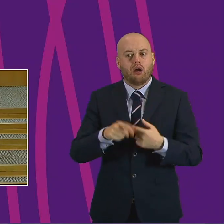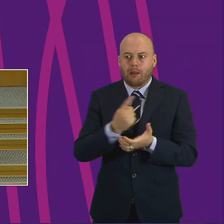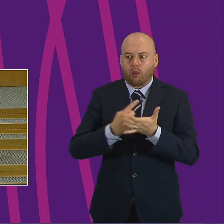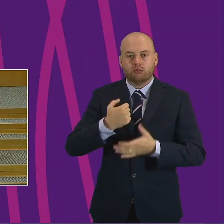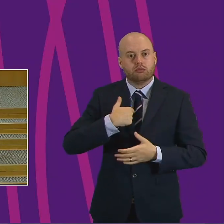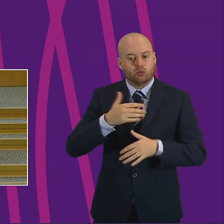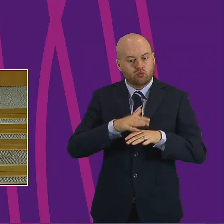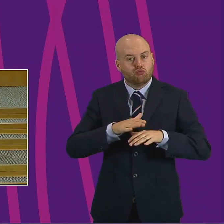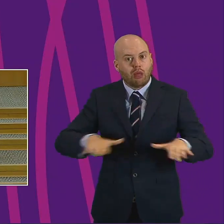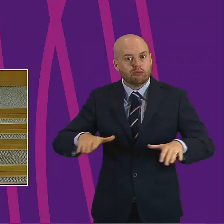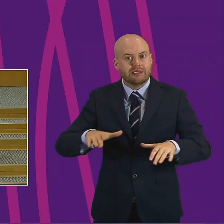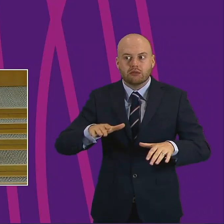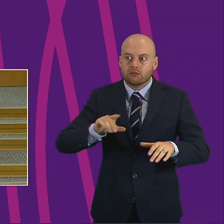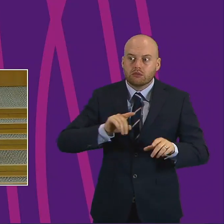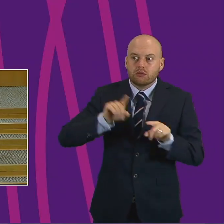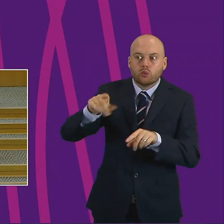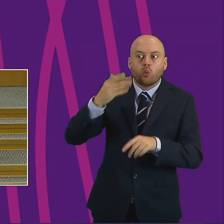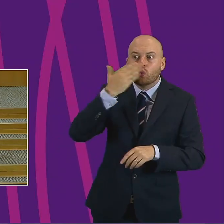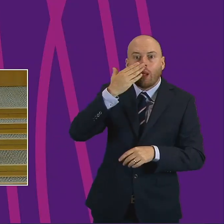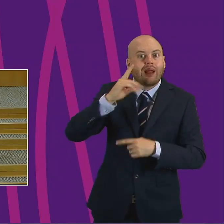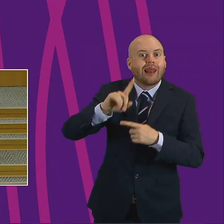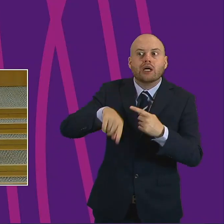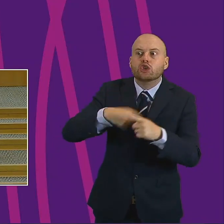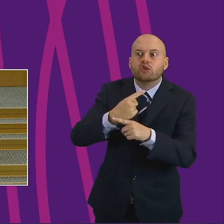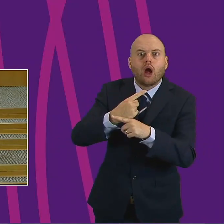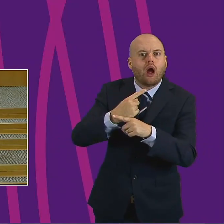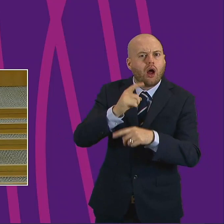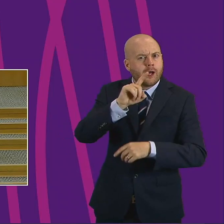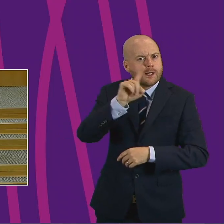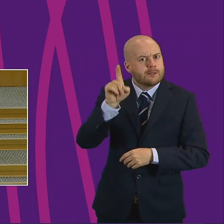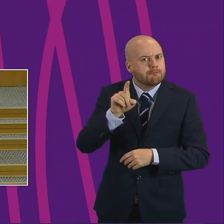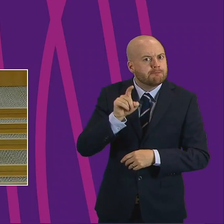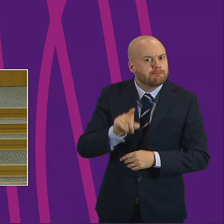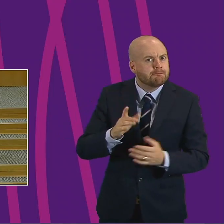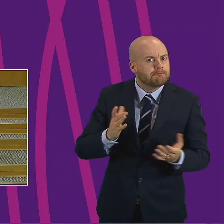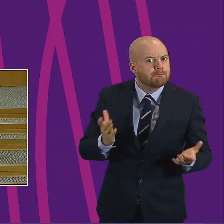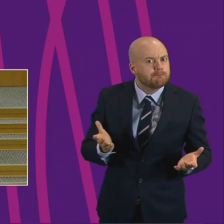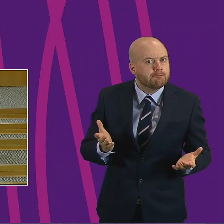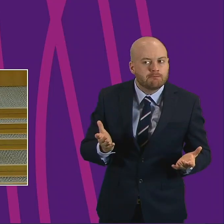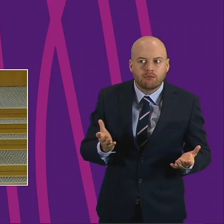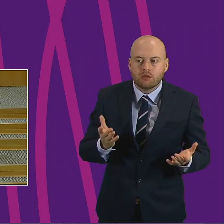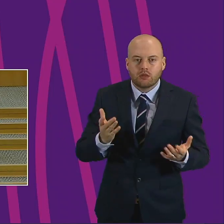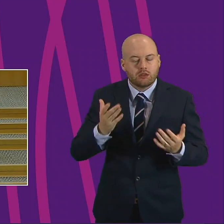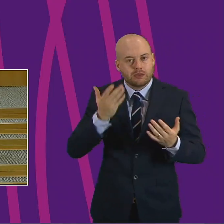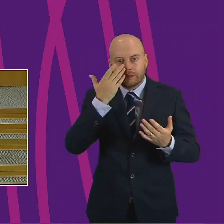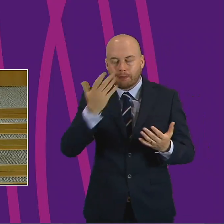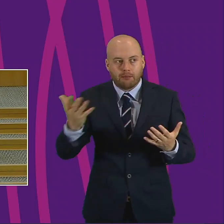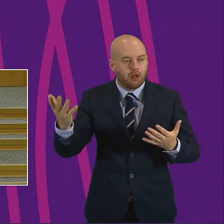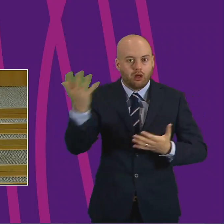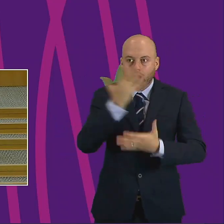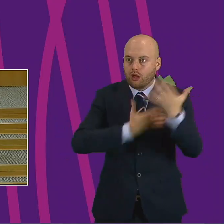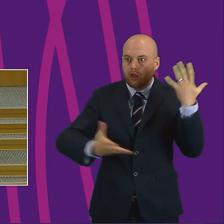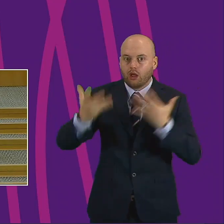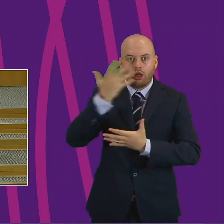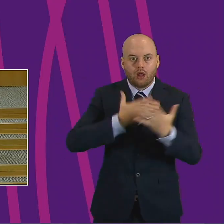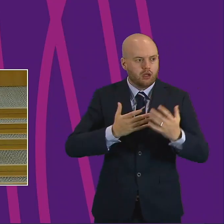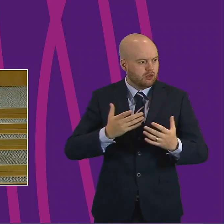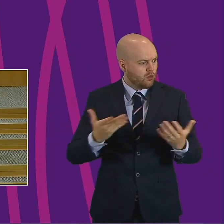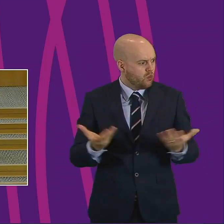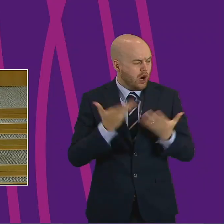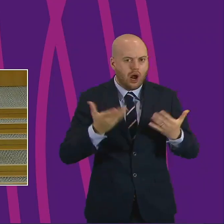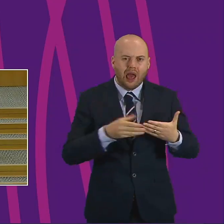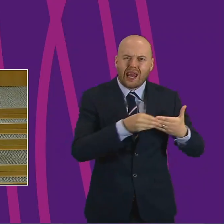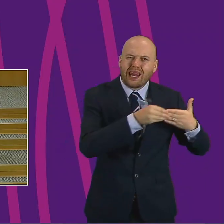year. Instead, we've seen mixed messages, confusion, and a chronic lack of leadership on this. The Cabinet Secretary in the morning